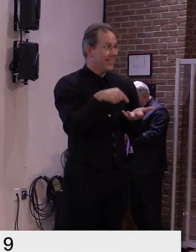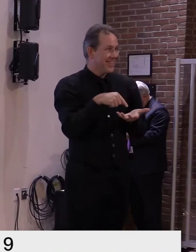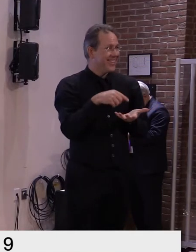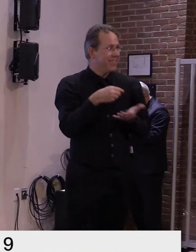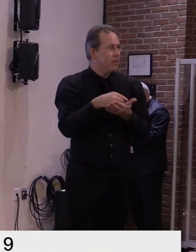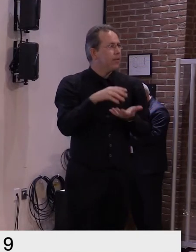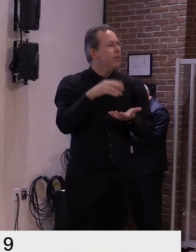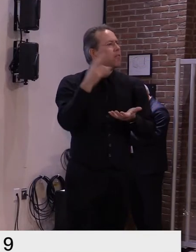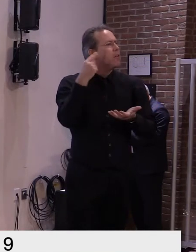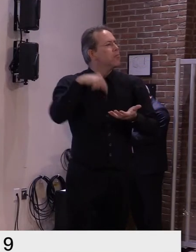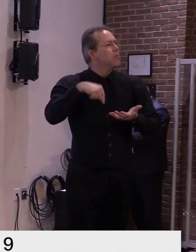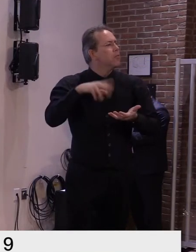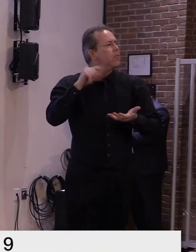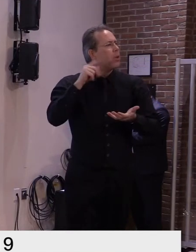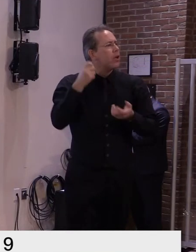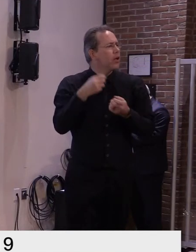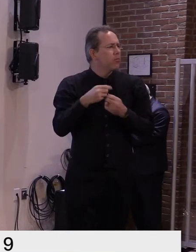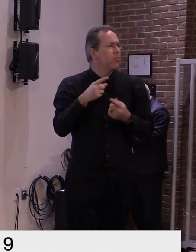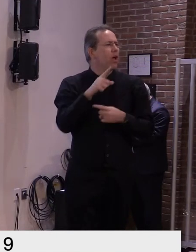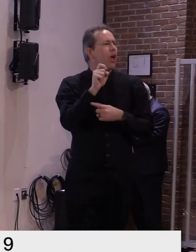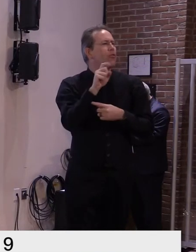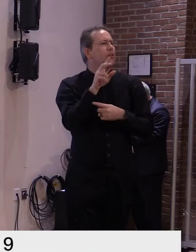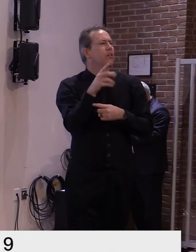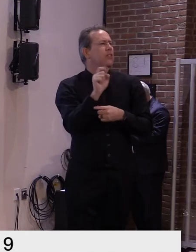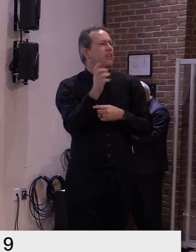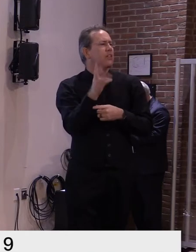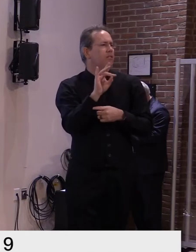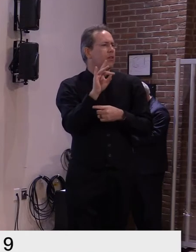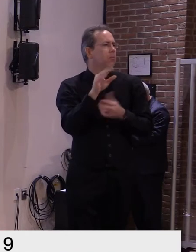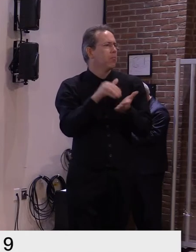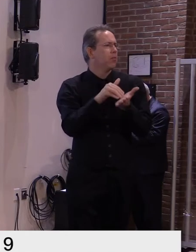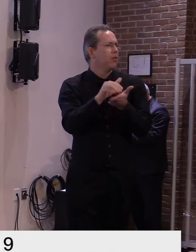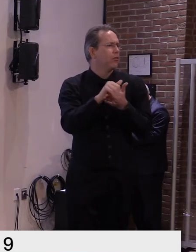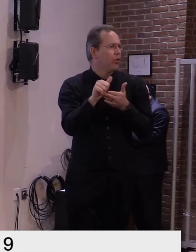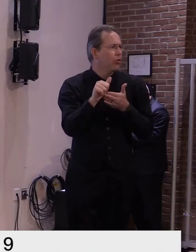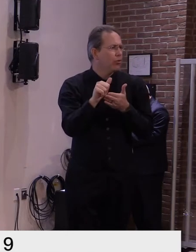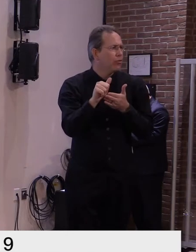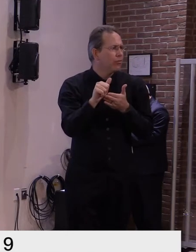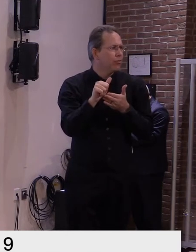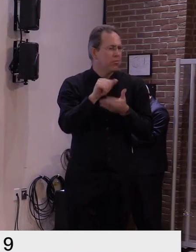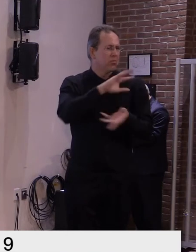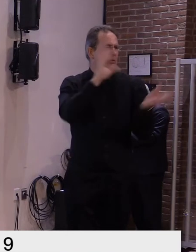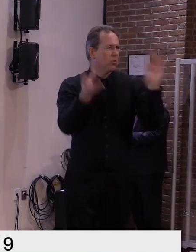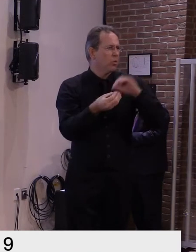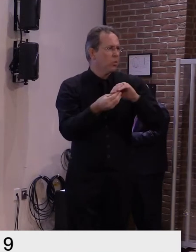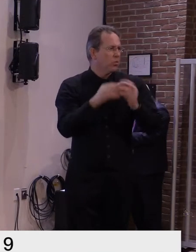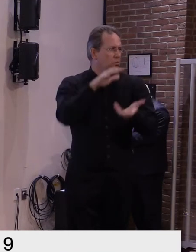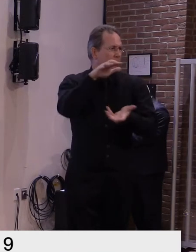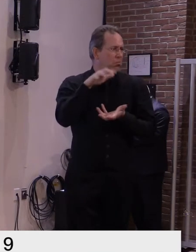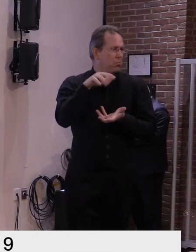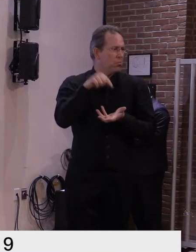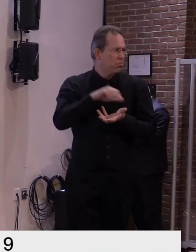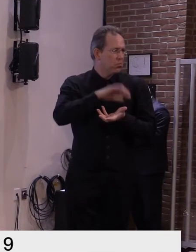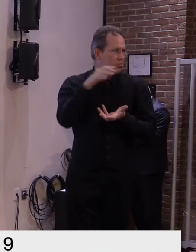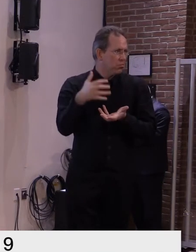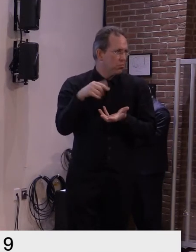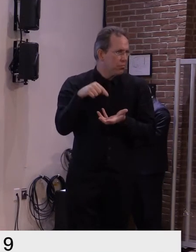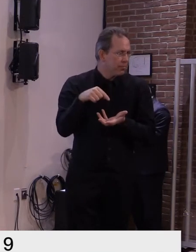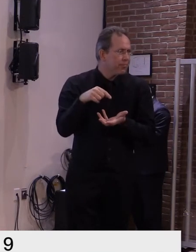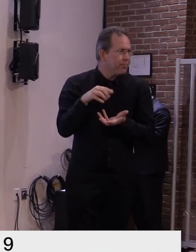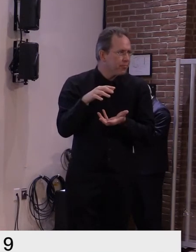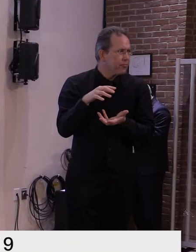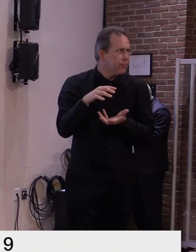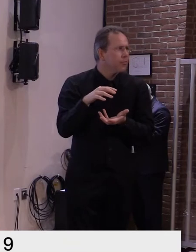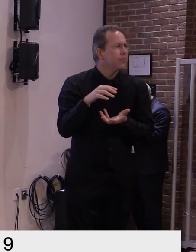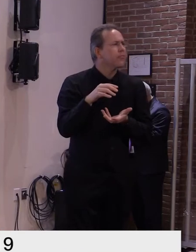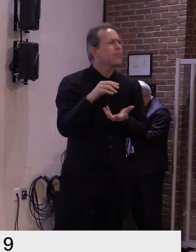education. $34 million is focused for higher education and $133 for K-12. I did want to just call out